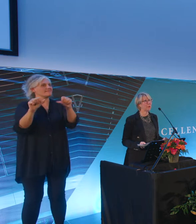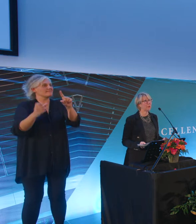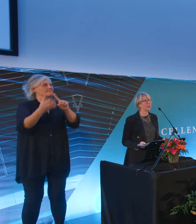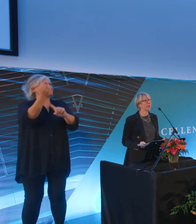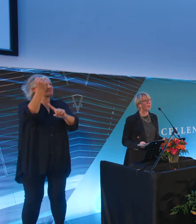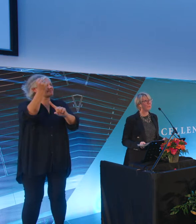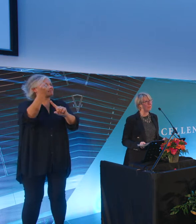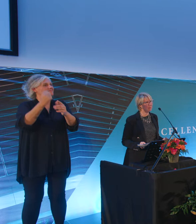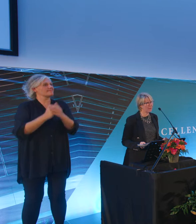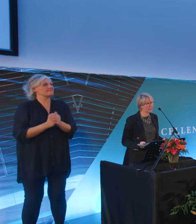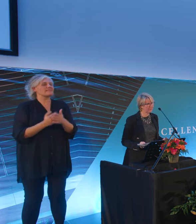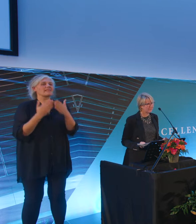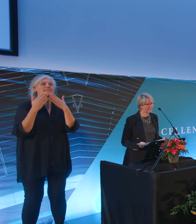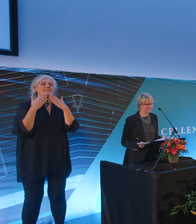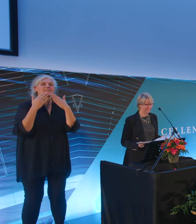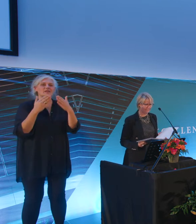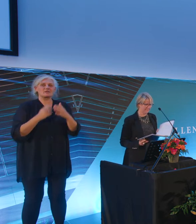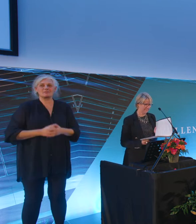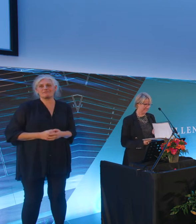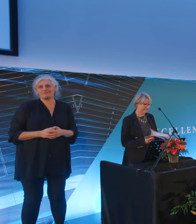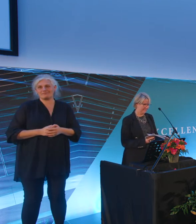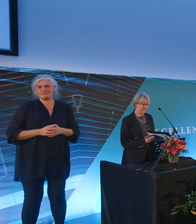you. Goramilim Hagwev.